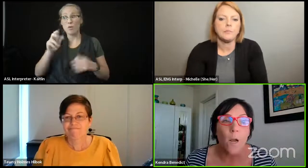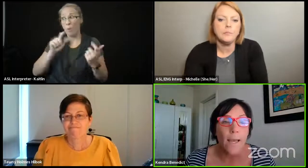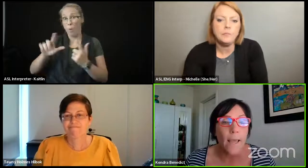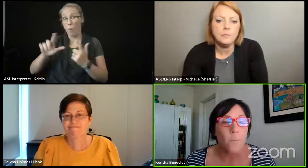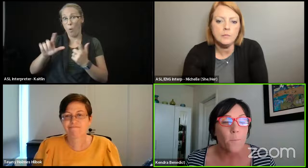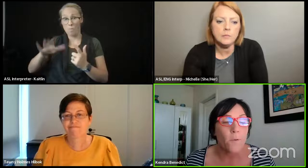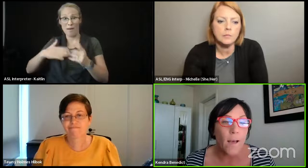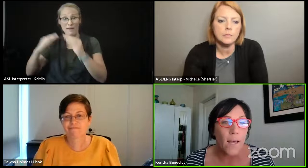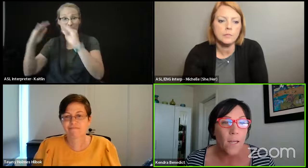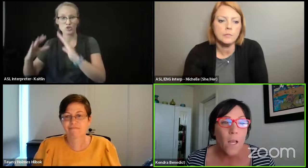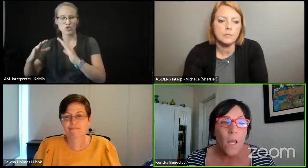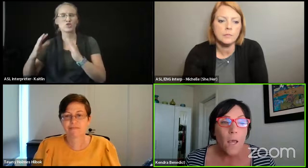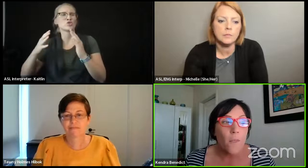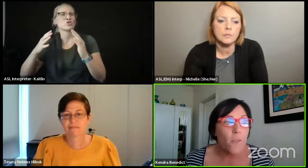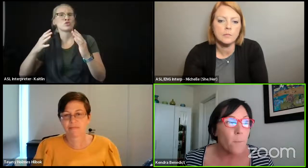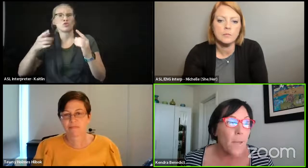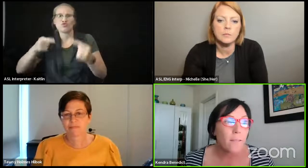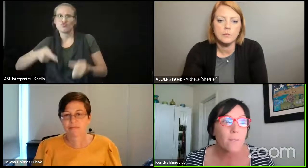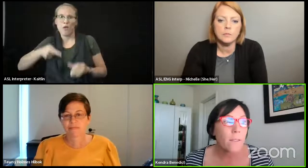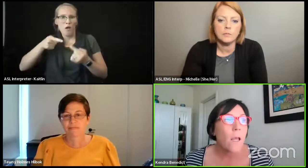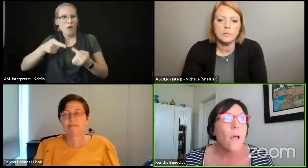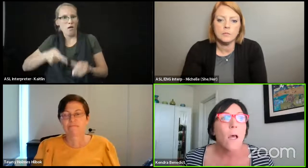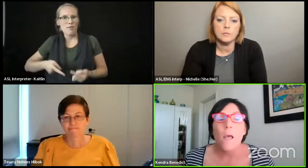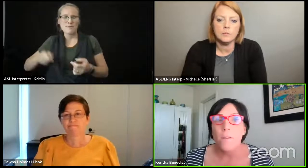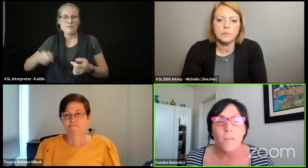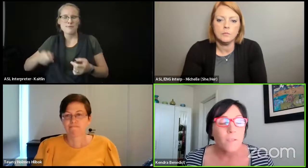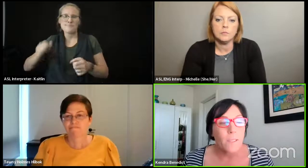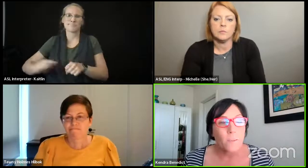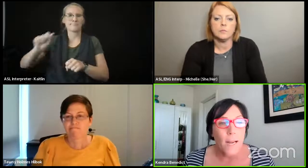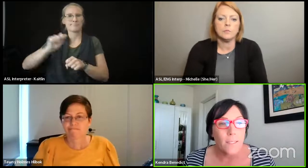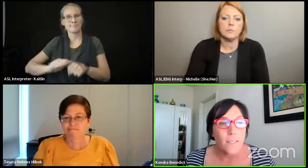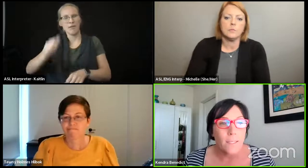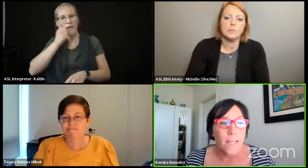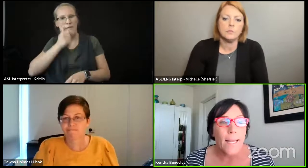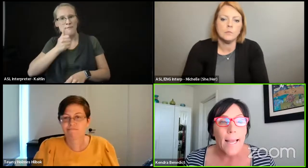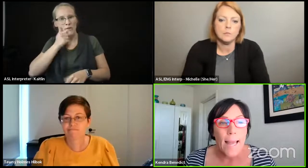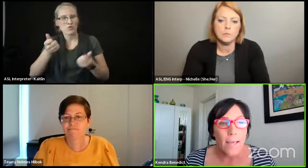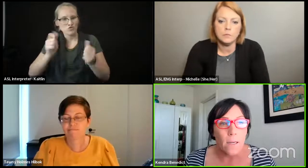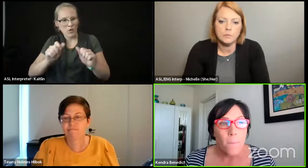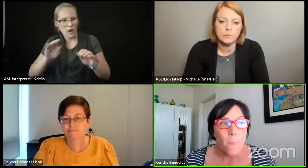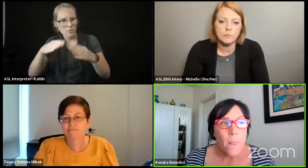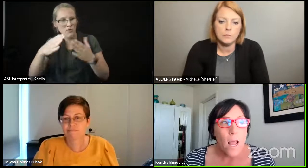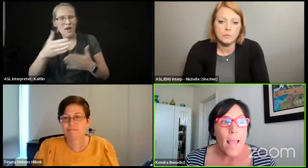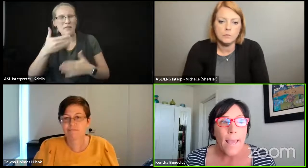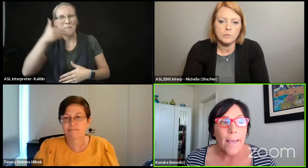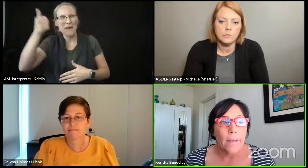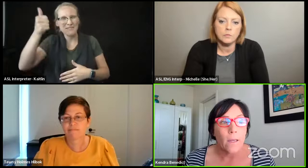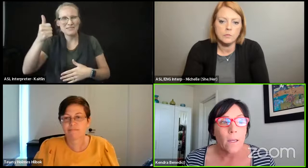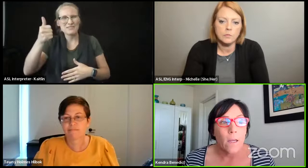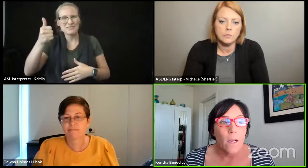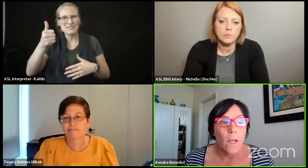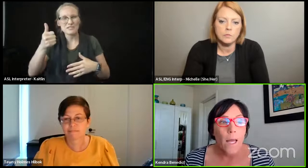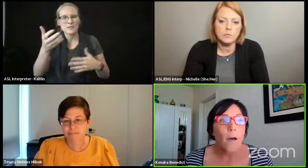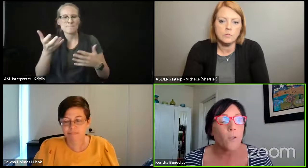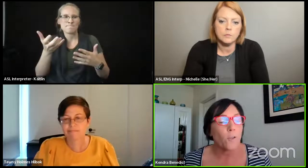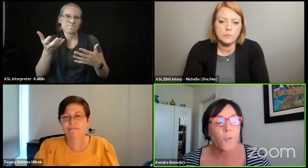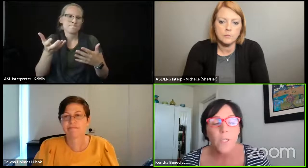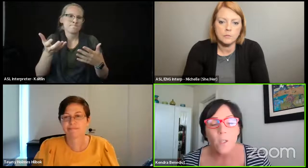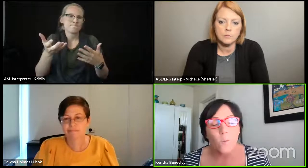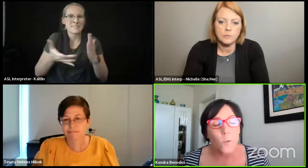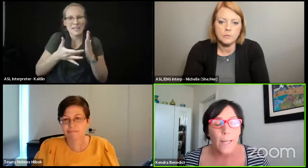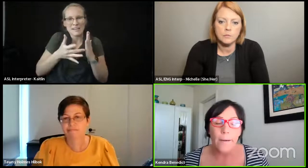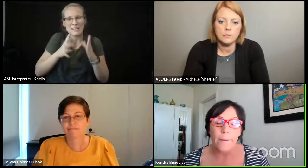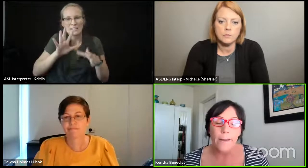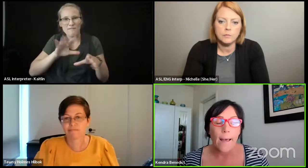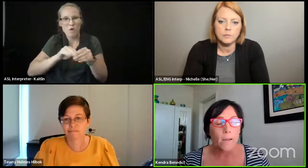to try and provide the best evidence-based practices they can. And how do you do